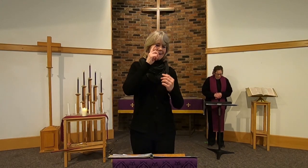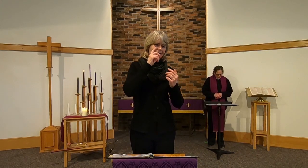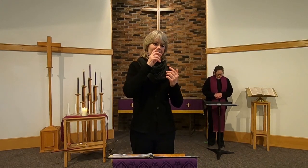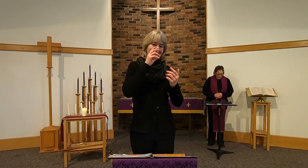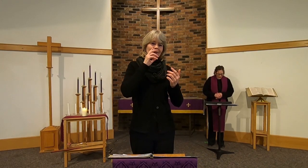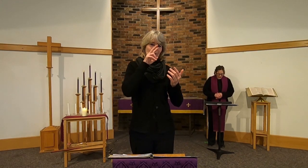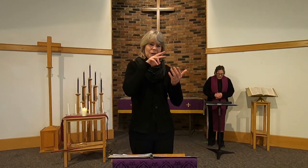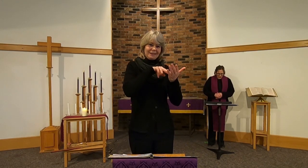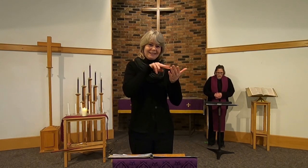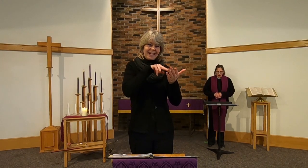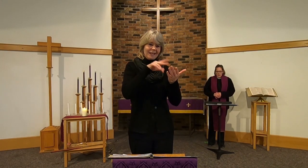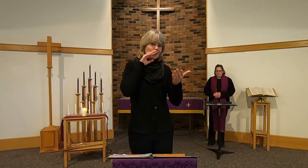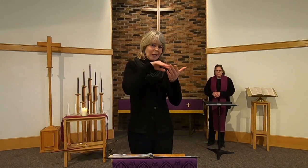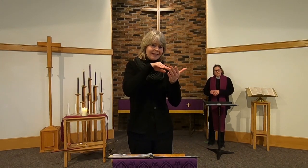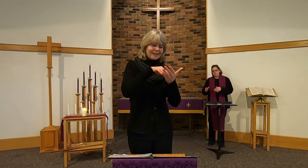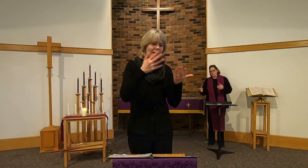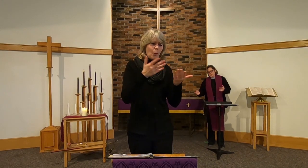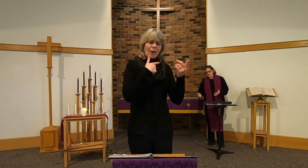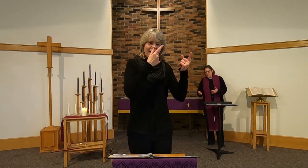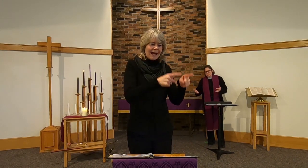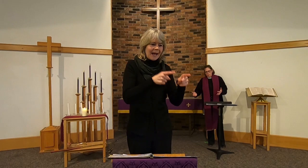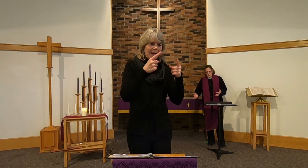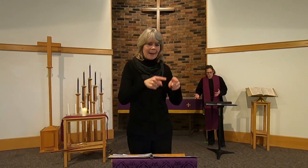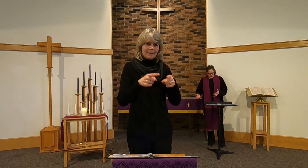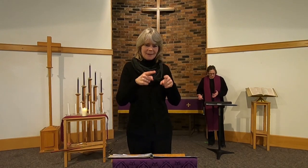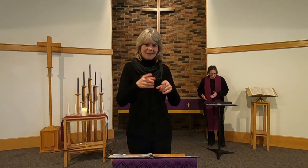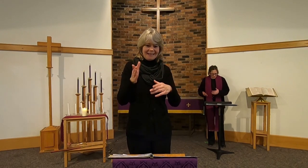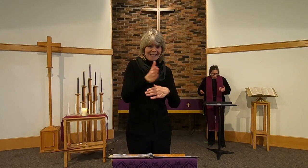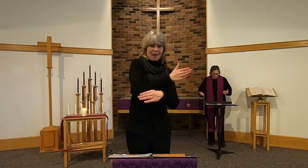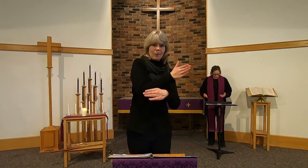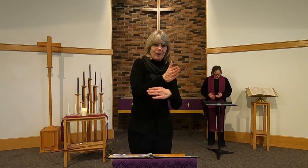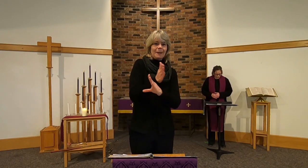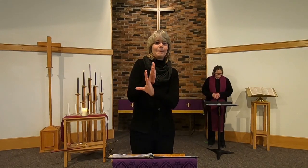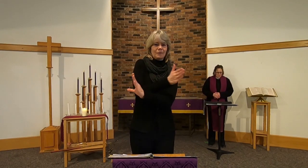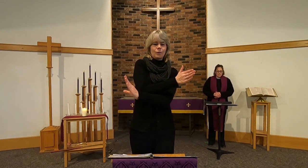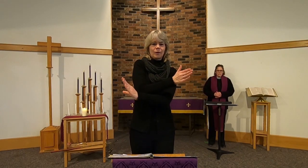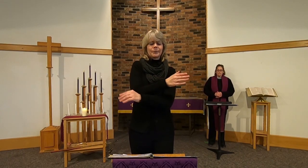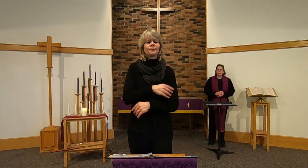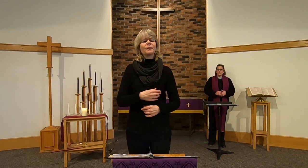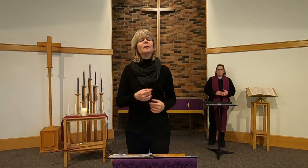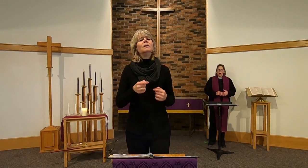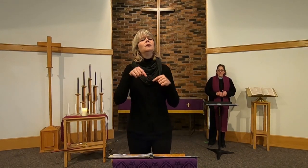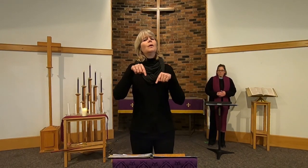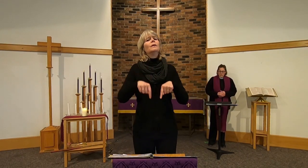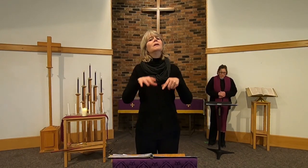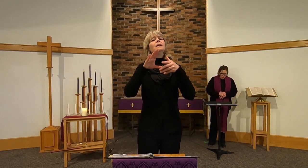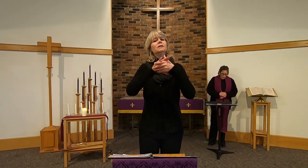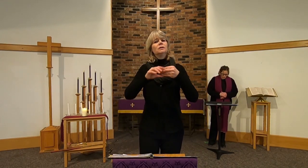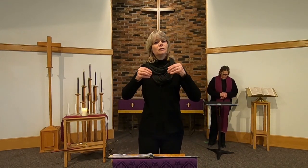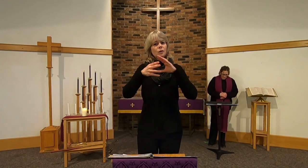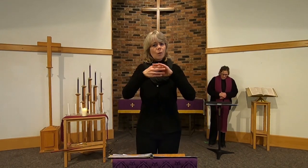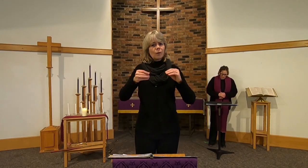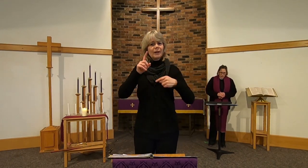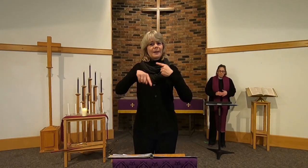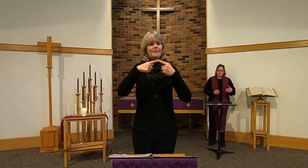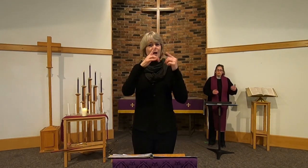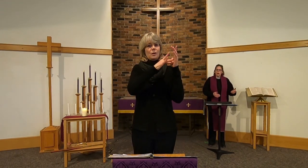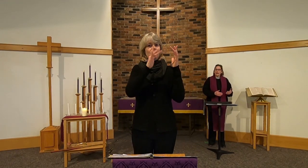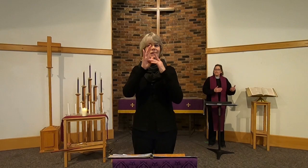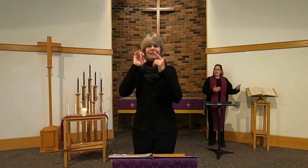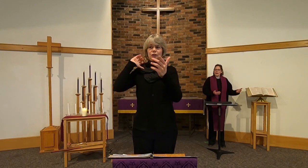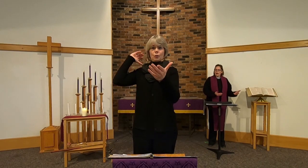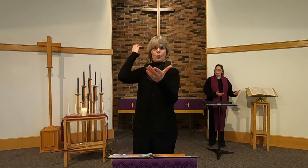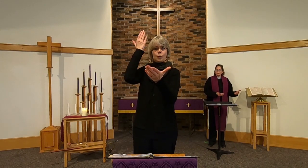Jerusalem. And so this story, the story of Jesus arriving in Jerusalem,